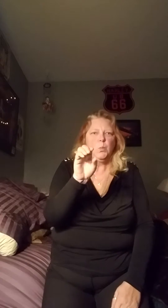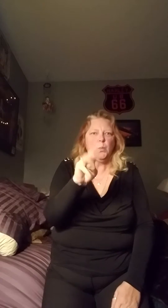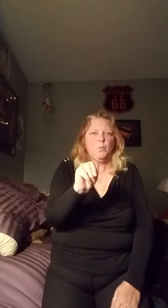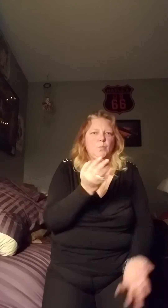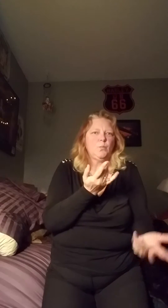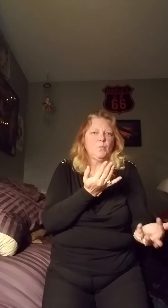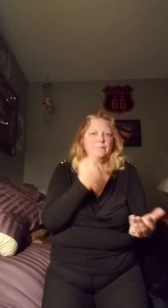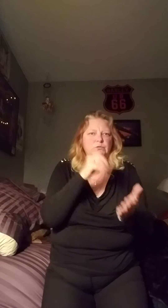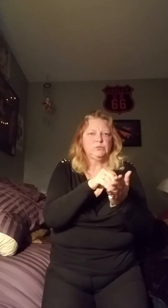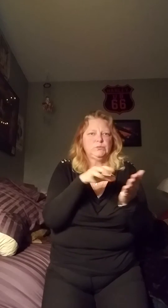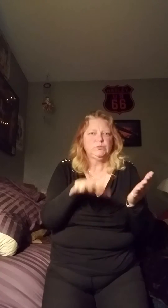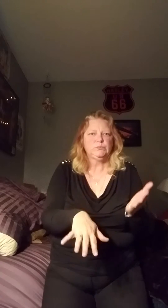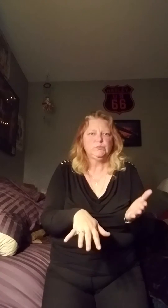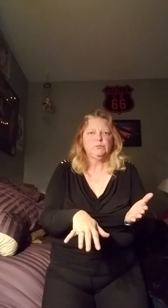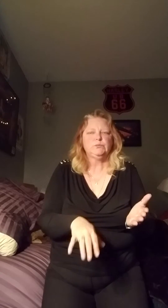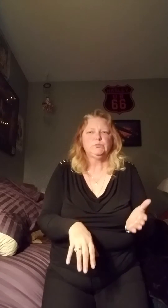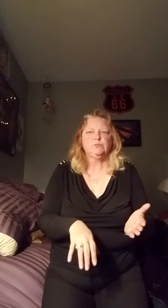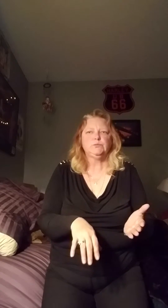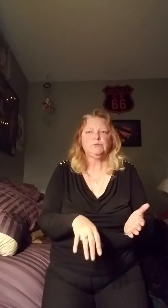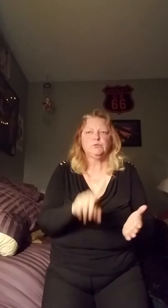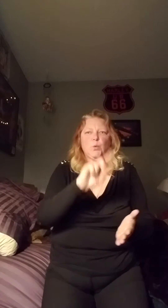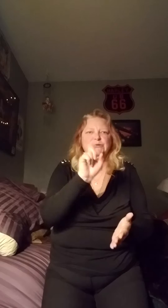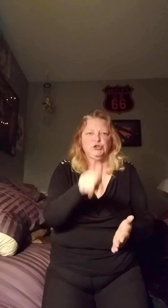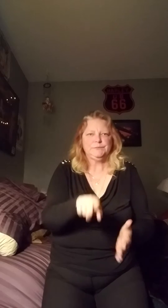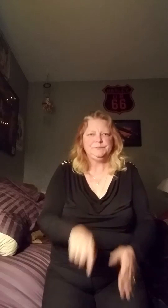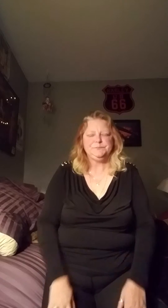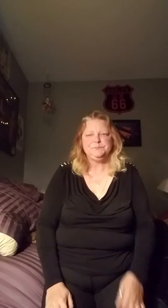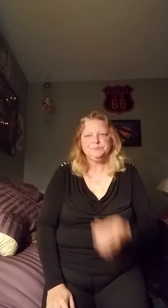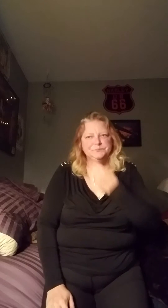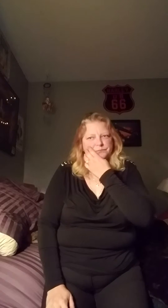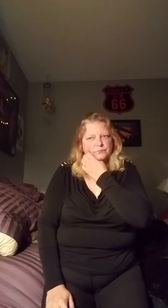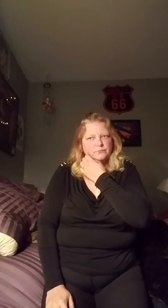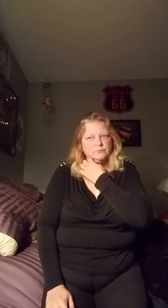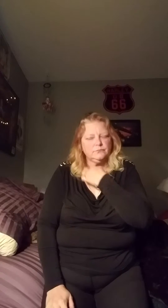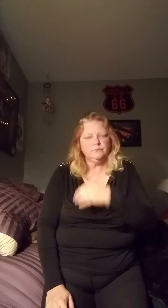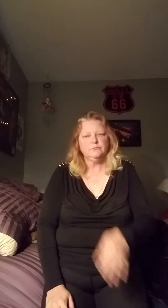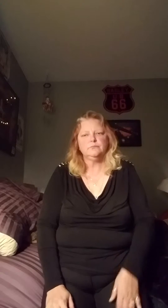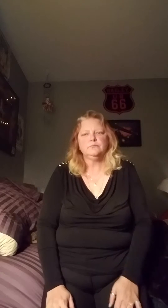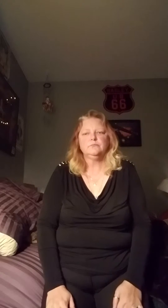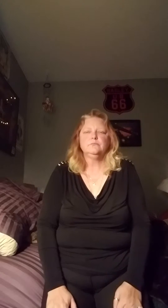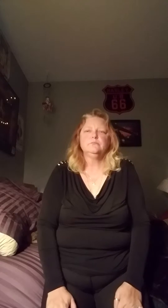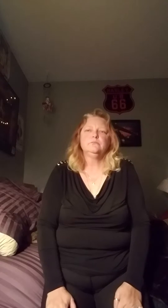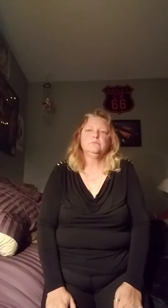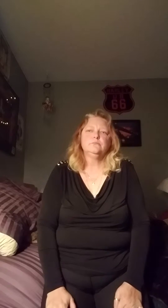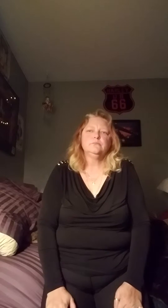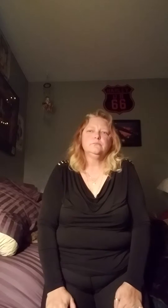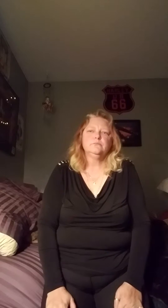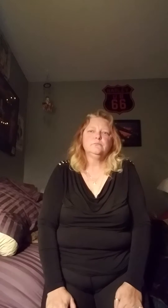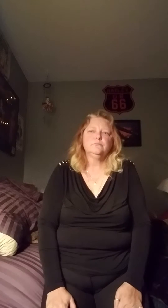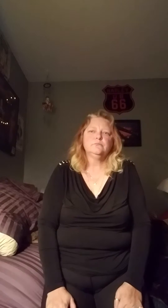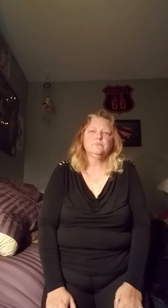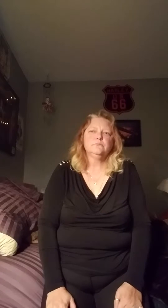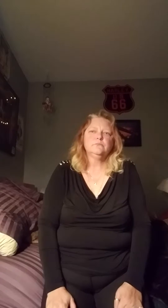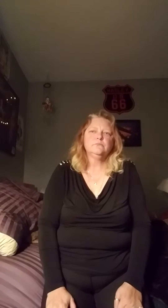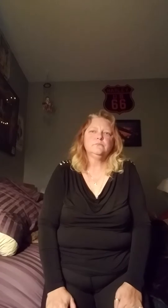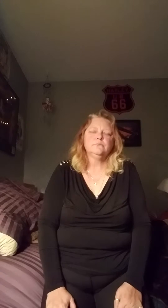there has to be some reason that something regresses to the mean. It seems like if you impose a mean afterwards, then of